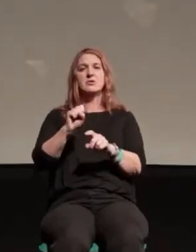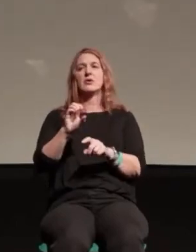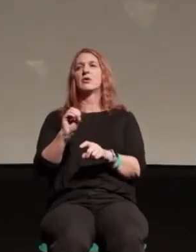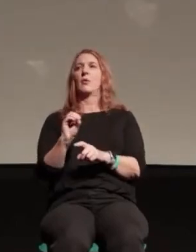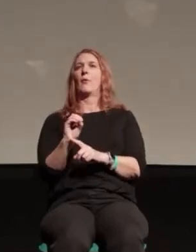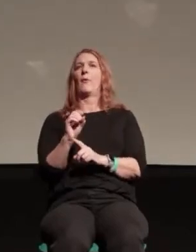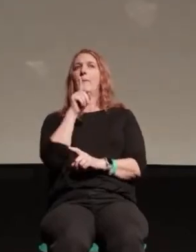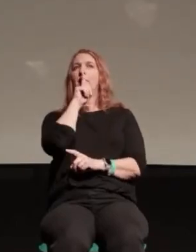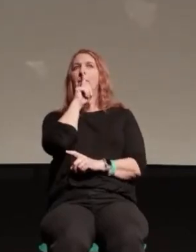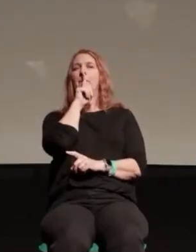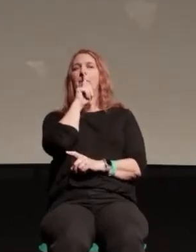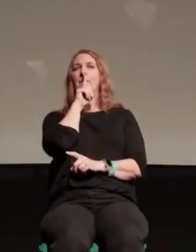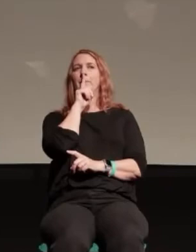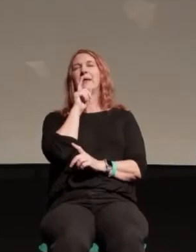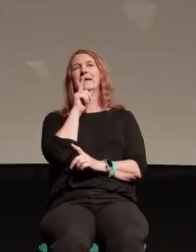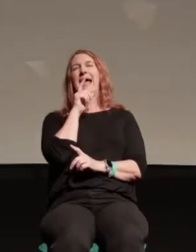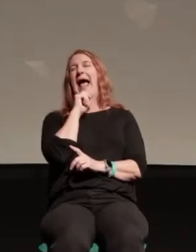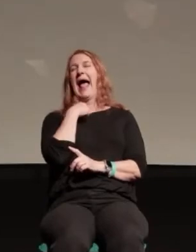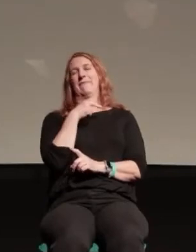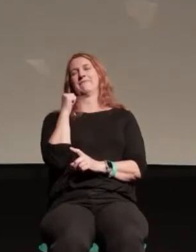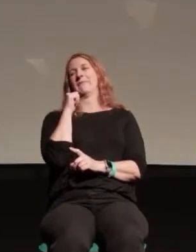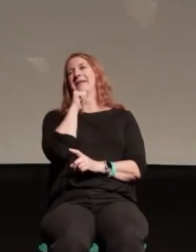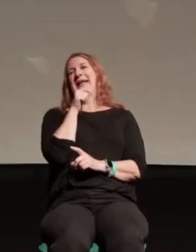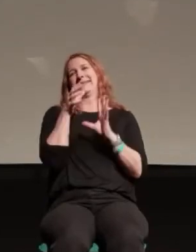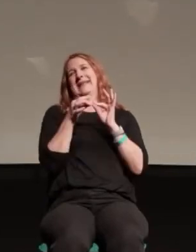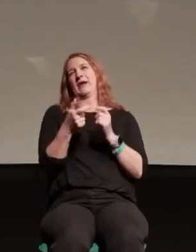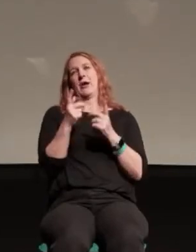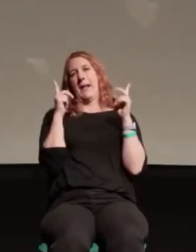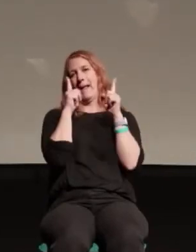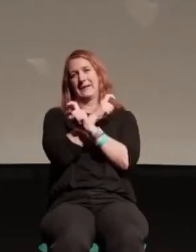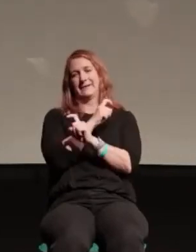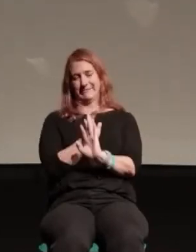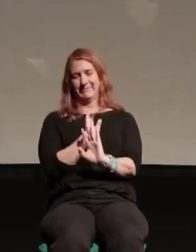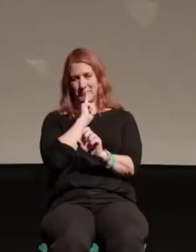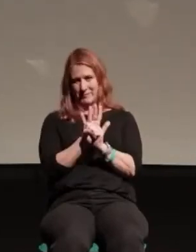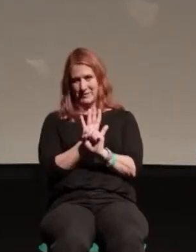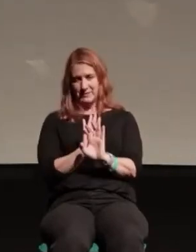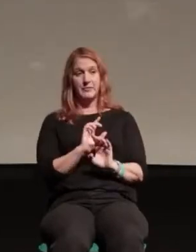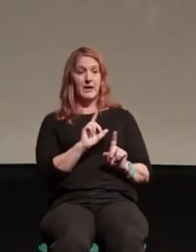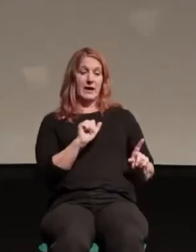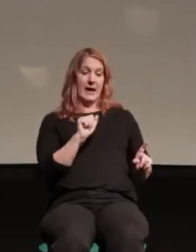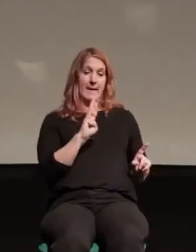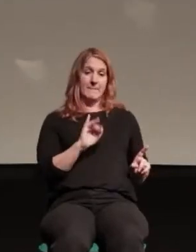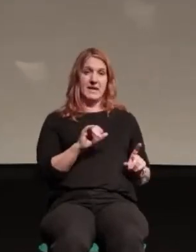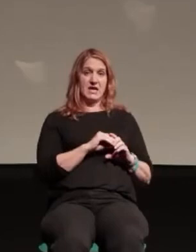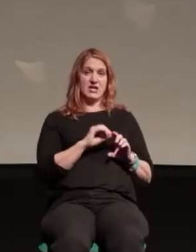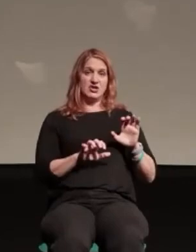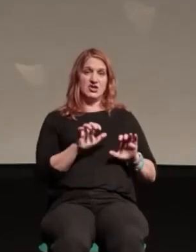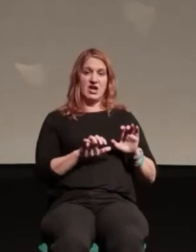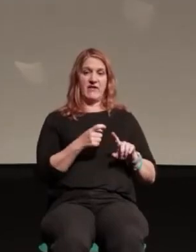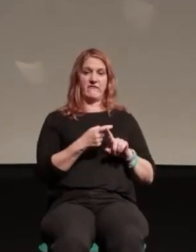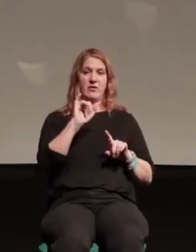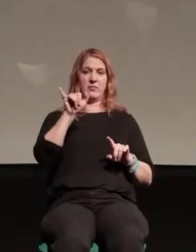Yeah, I won't just say it's complicated. I promise. All right, we do have in chat from